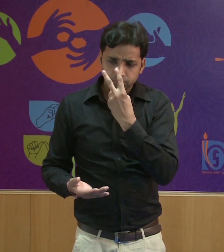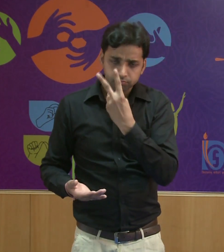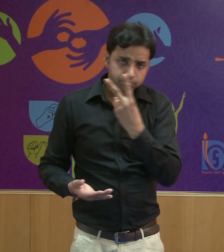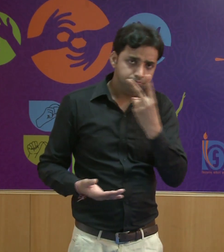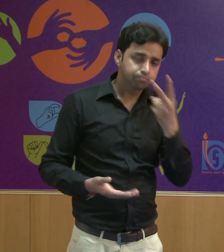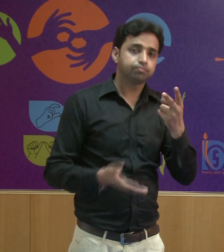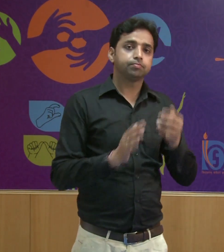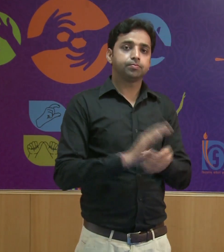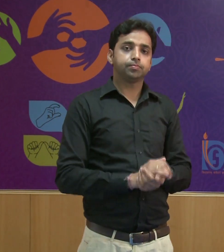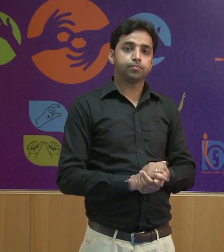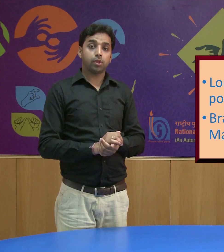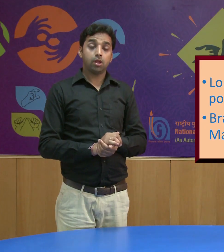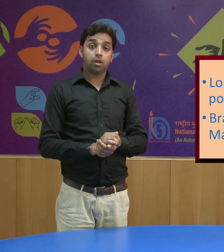The Indian Brahmi script